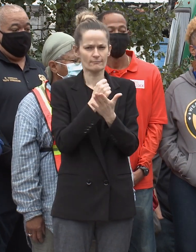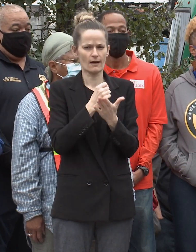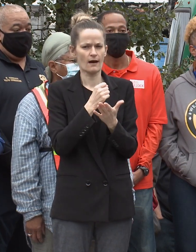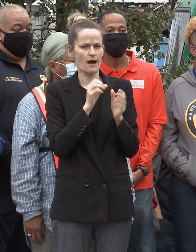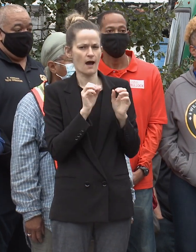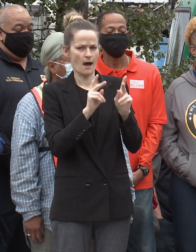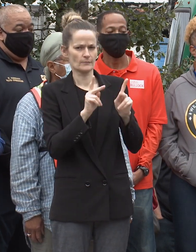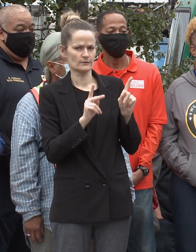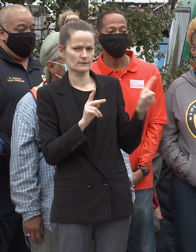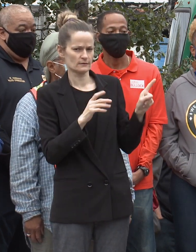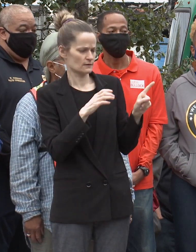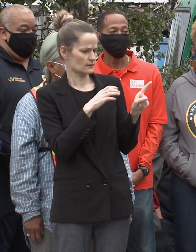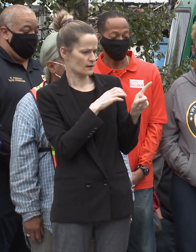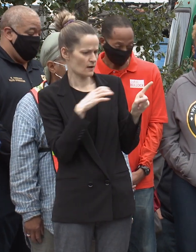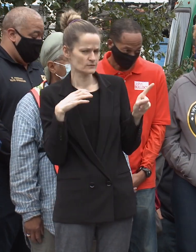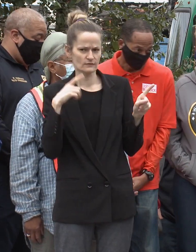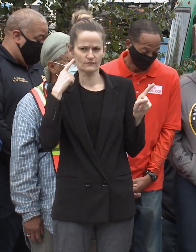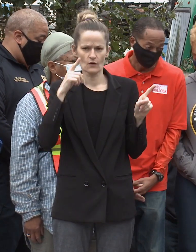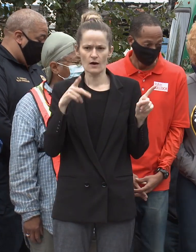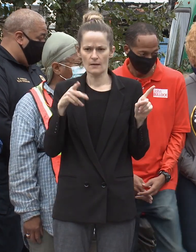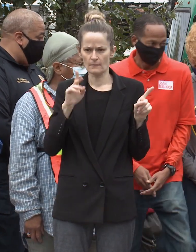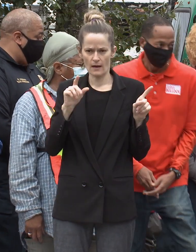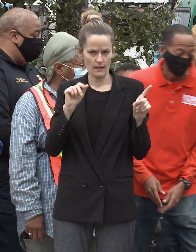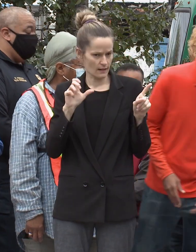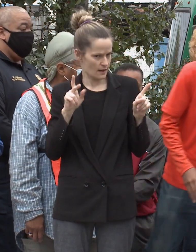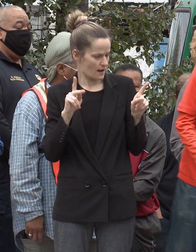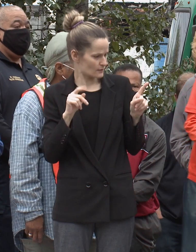two delegates to greet us. Councilman?